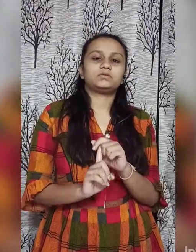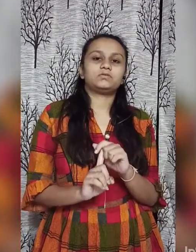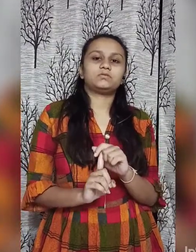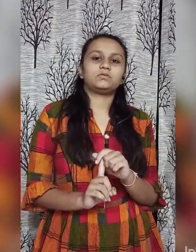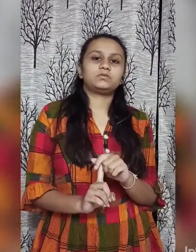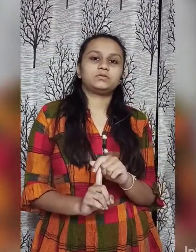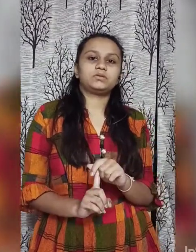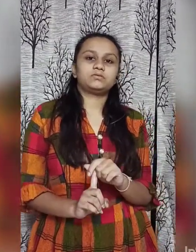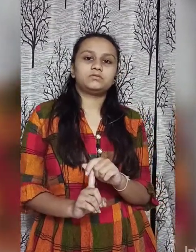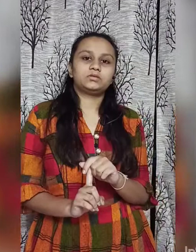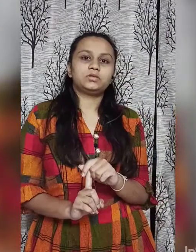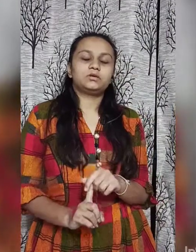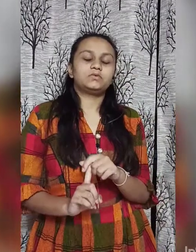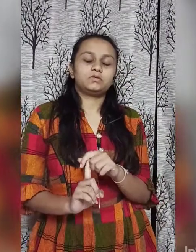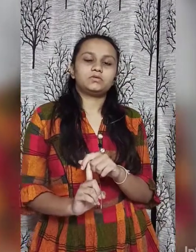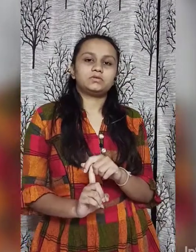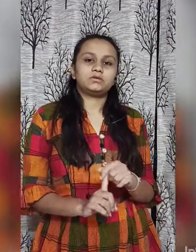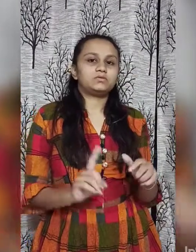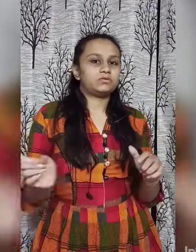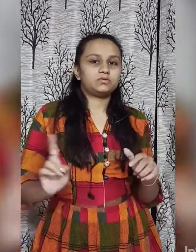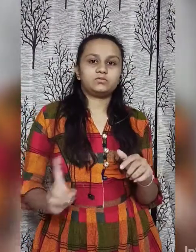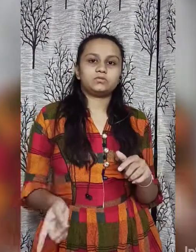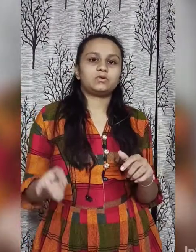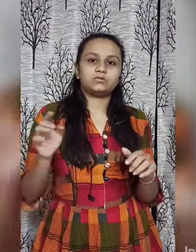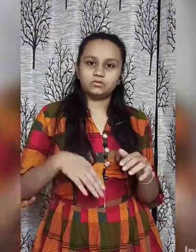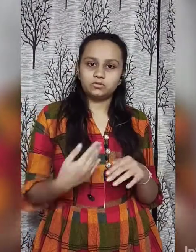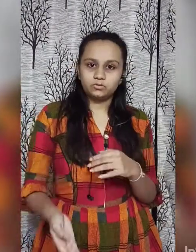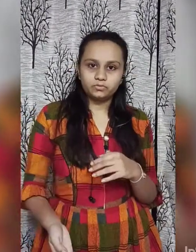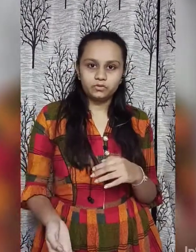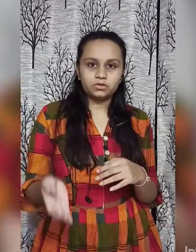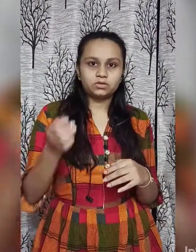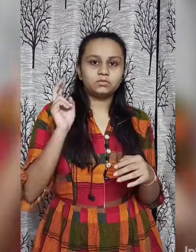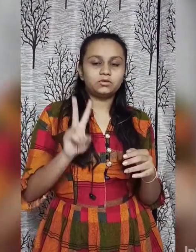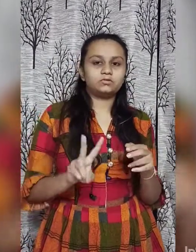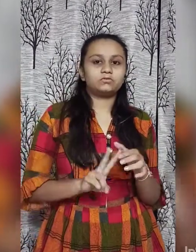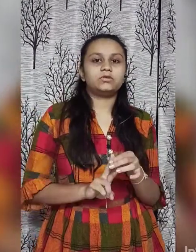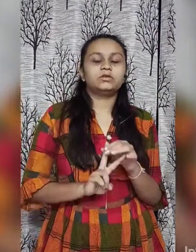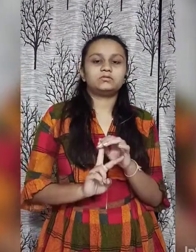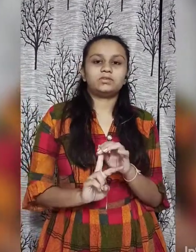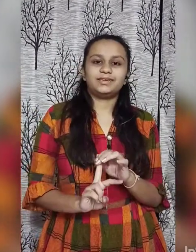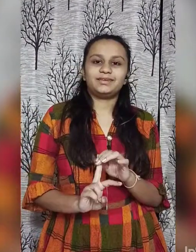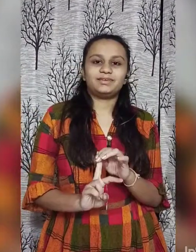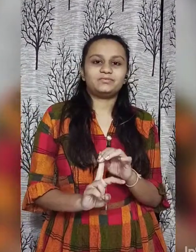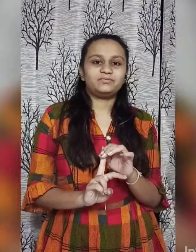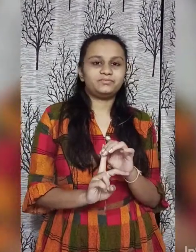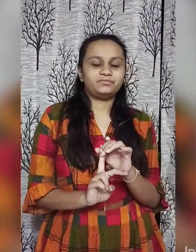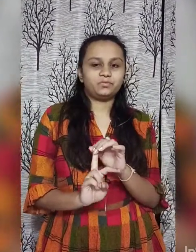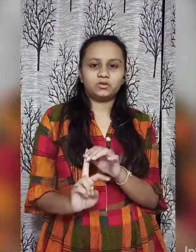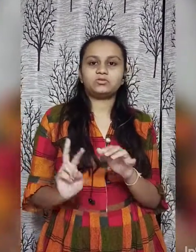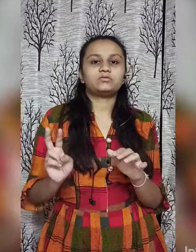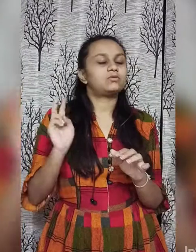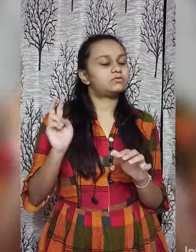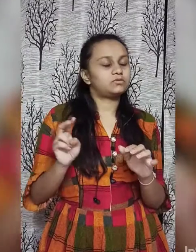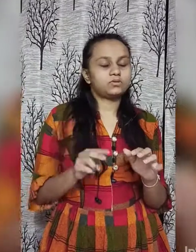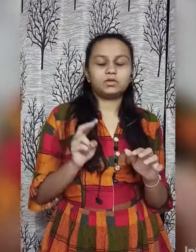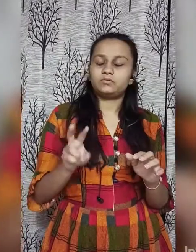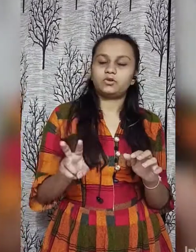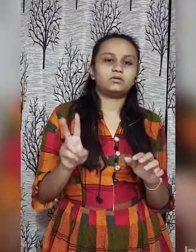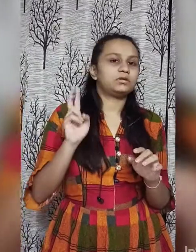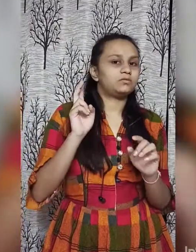means that manufacturing of unit does not stop in short term. Number two, they produce only single product or